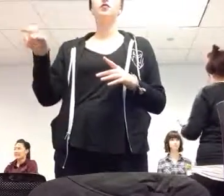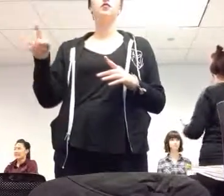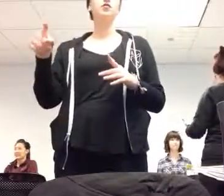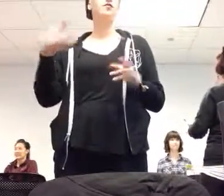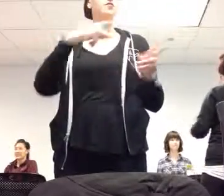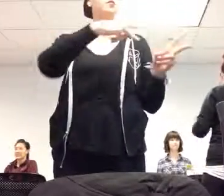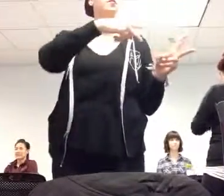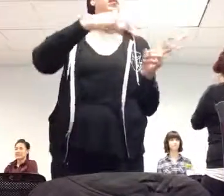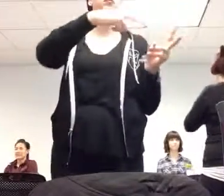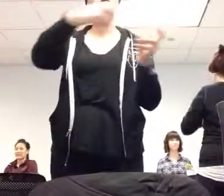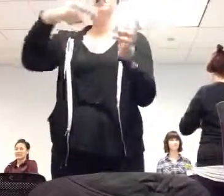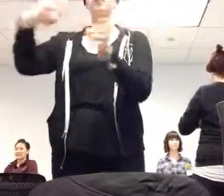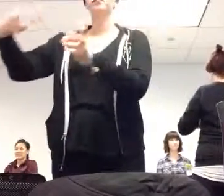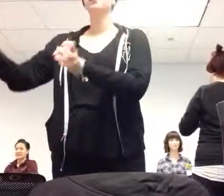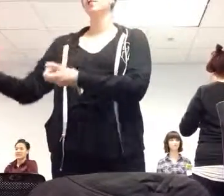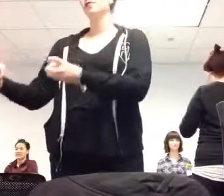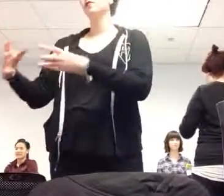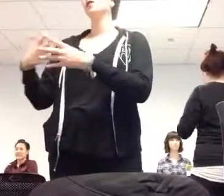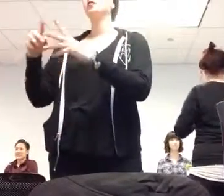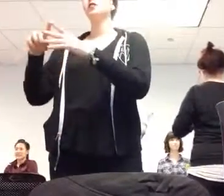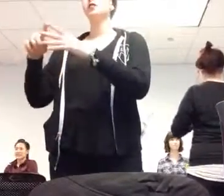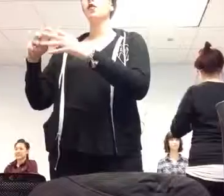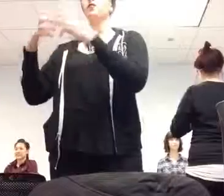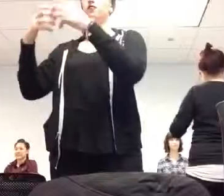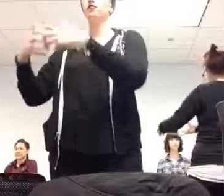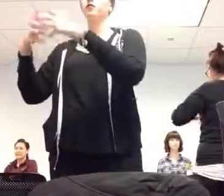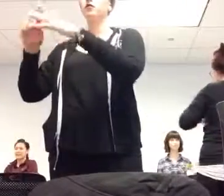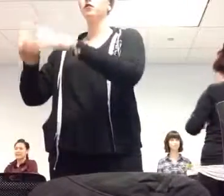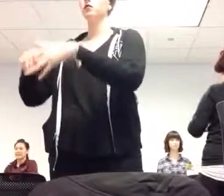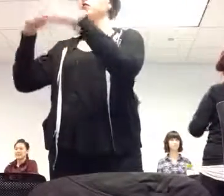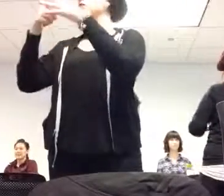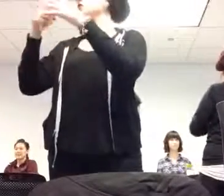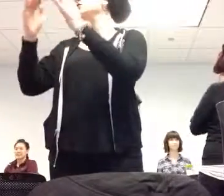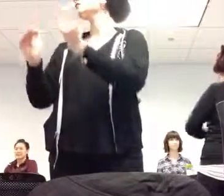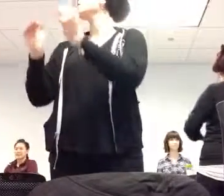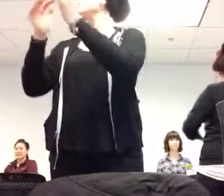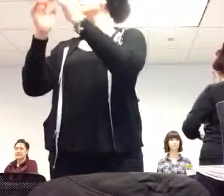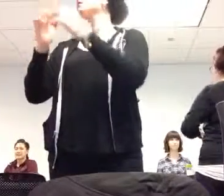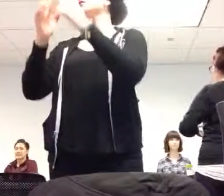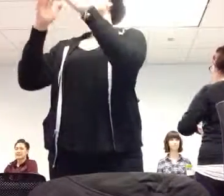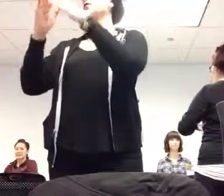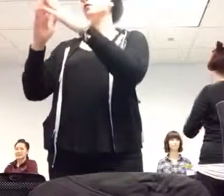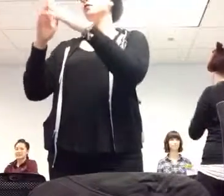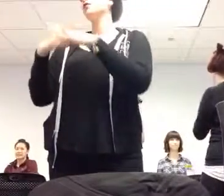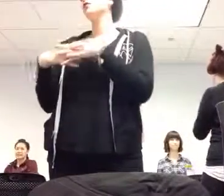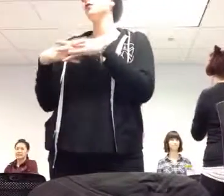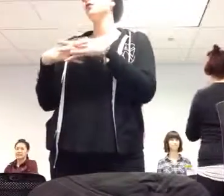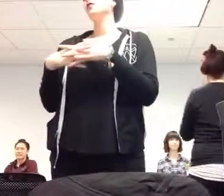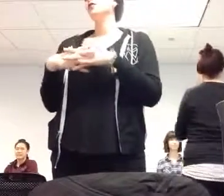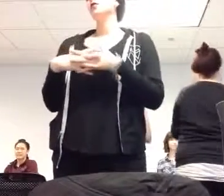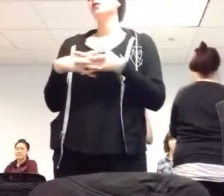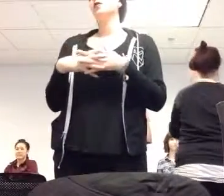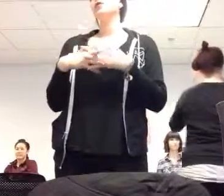did help to a certain extent. But it's still, you're talking about an infrastructure here that you just cannot recreate overnight.